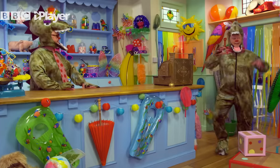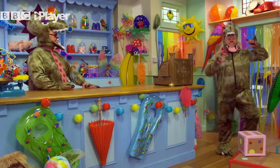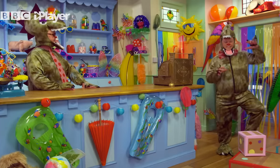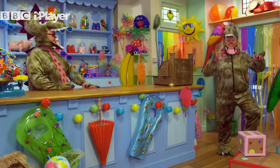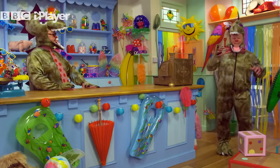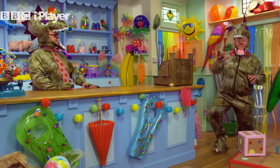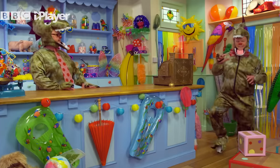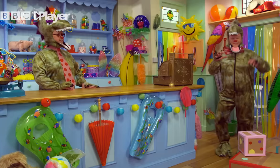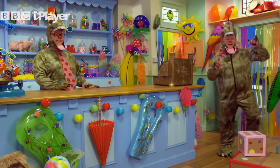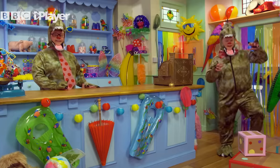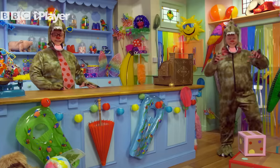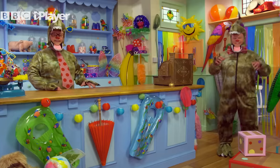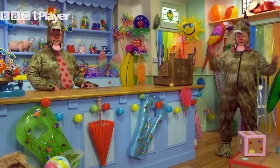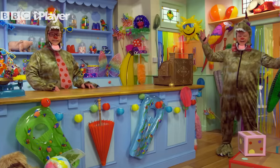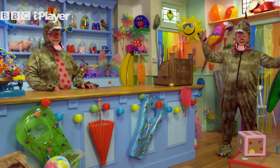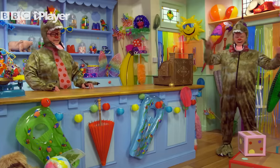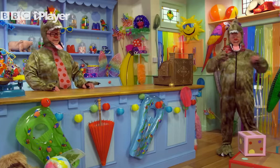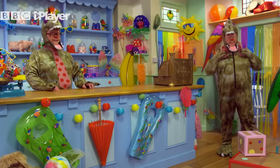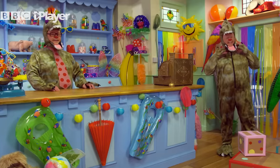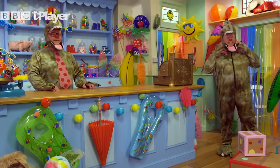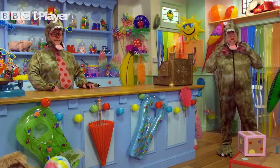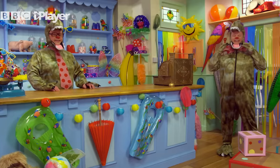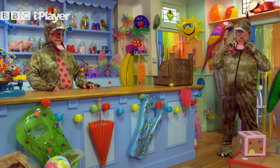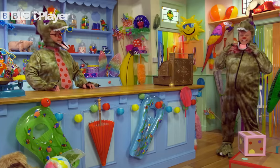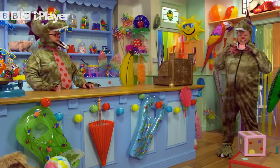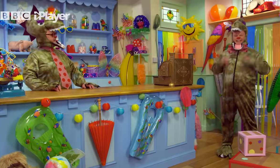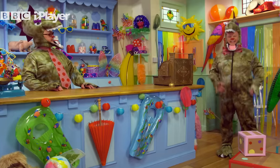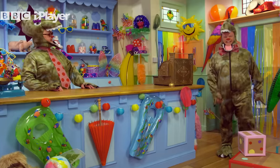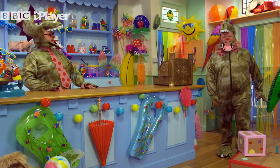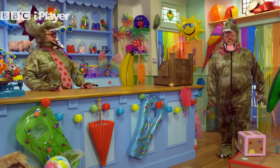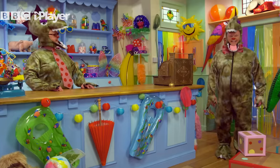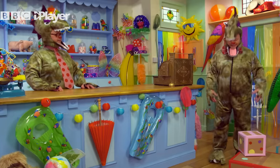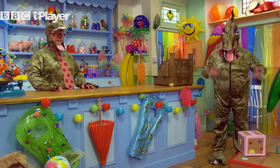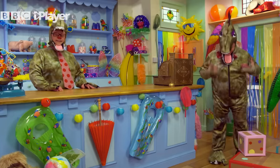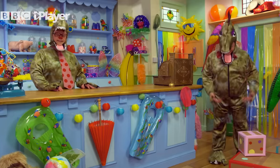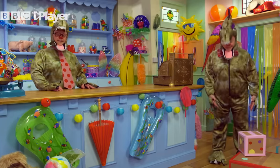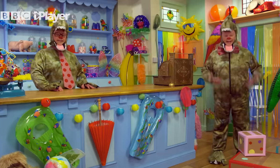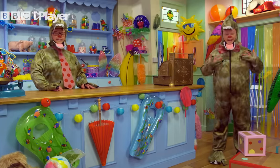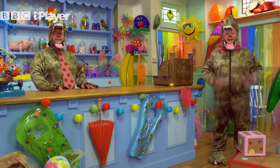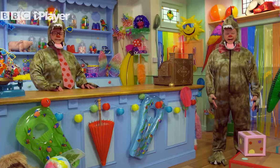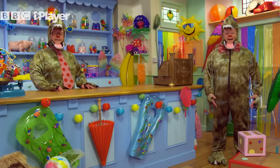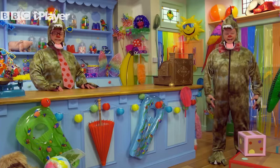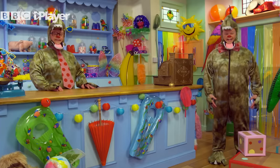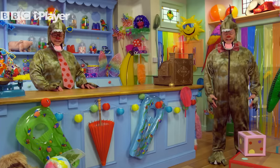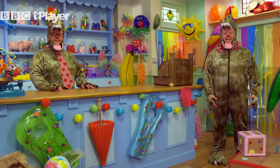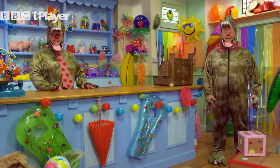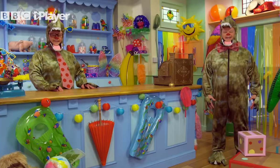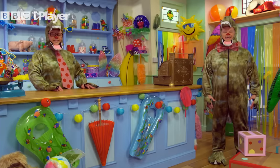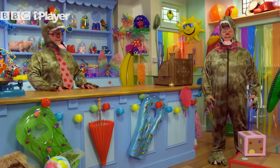Stomp, stomp, roar, roar! You're a walking, talking, big dinosaur friend for Tumble